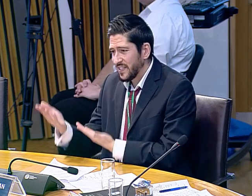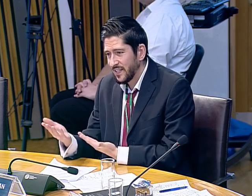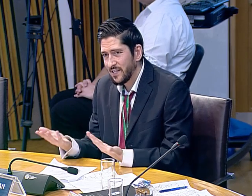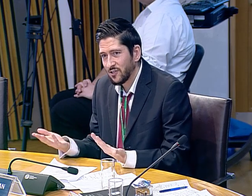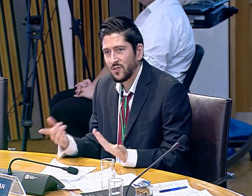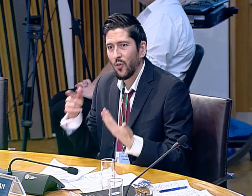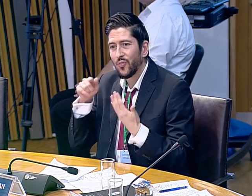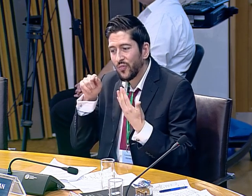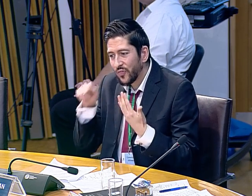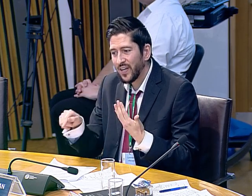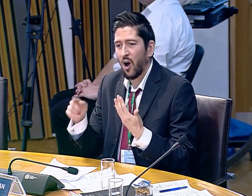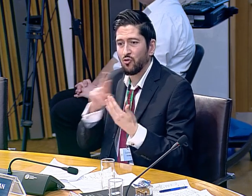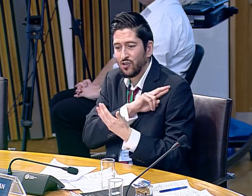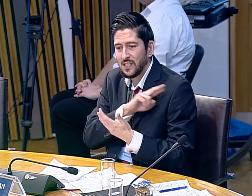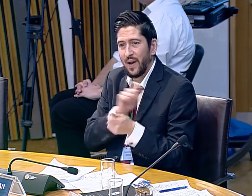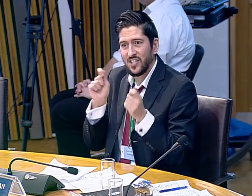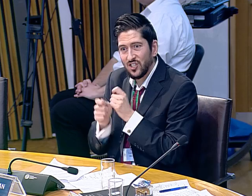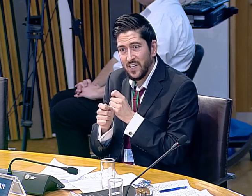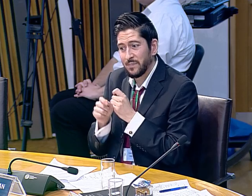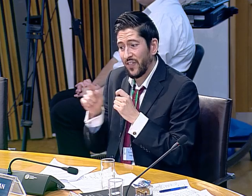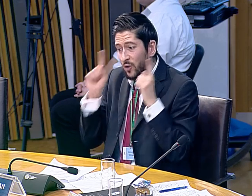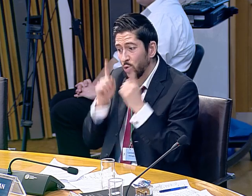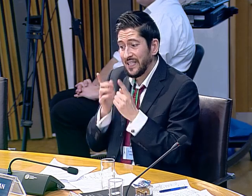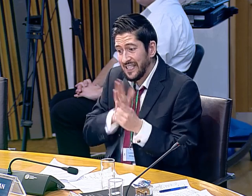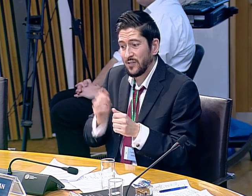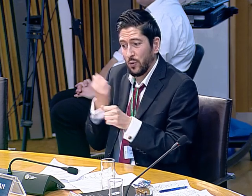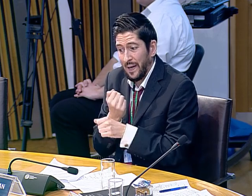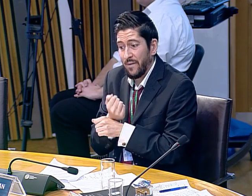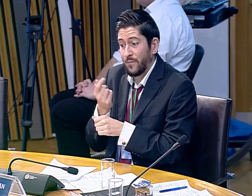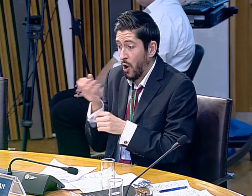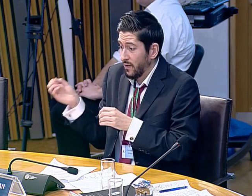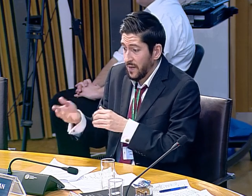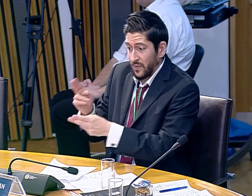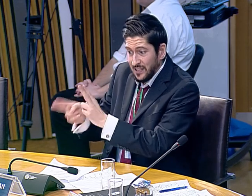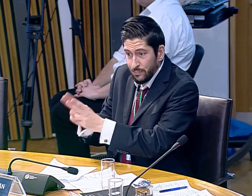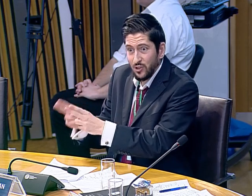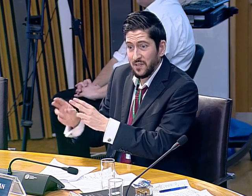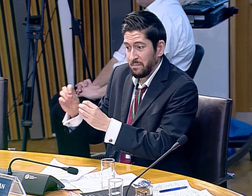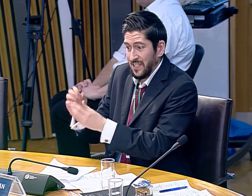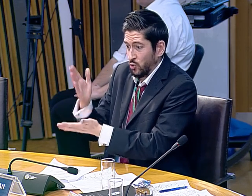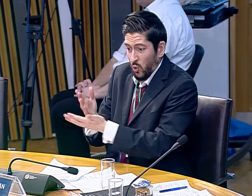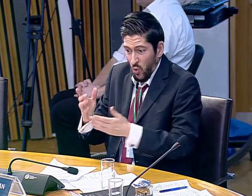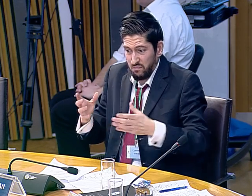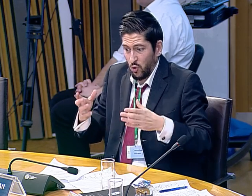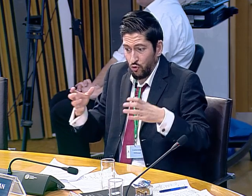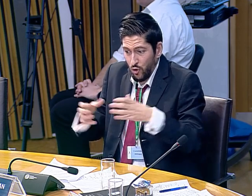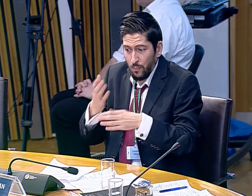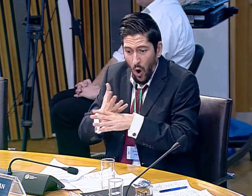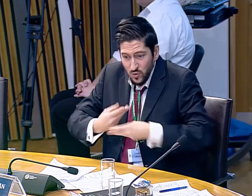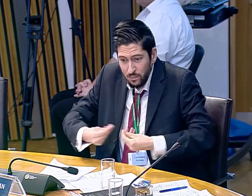beneficial. Because, you know, if you think of the sort of group activities that you do with other students, maybe preparing presentations and so